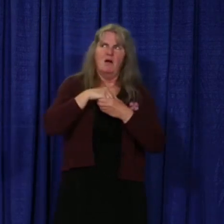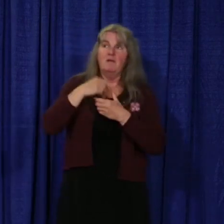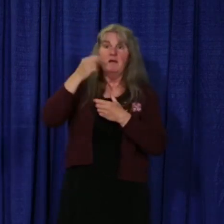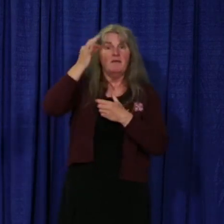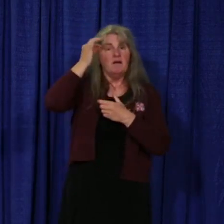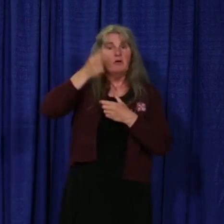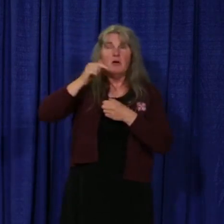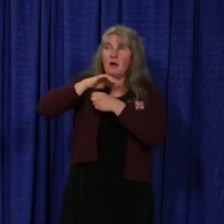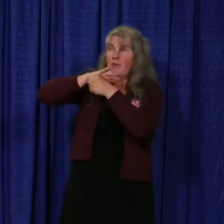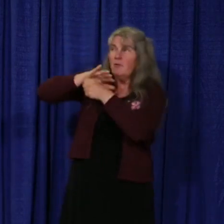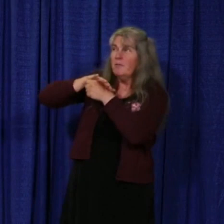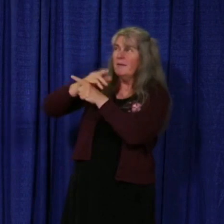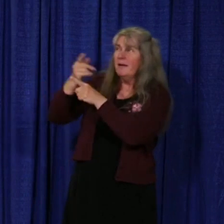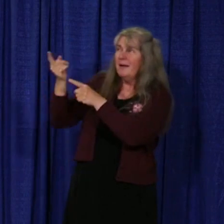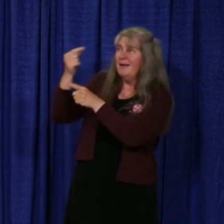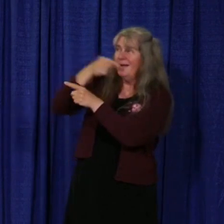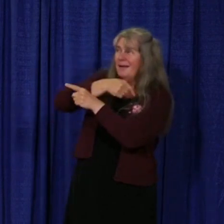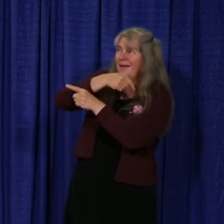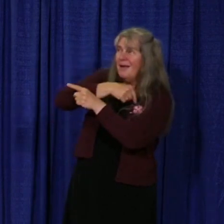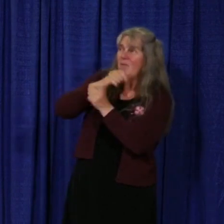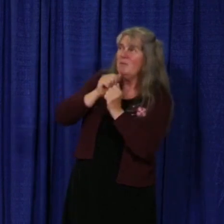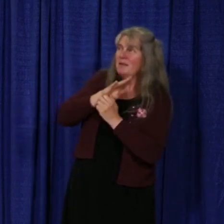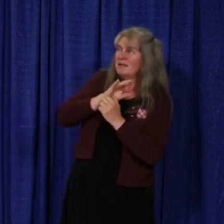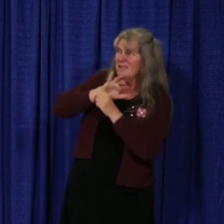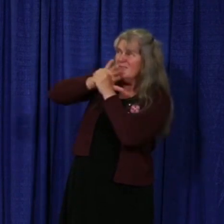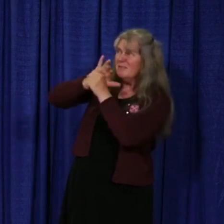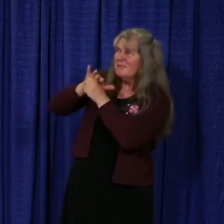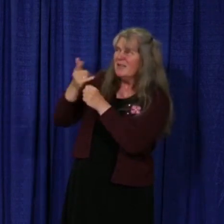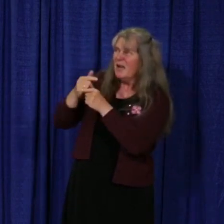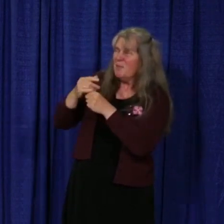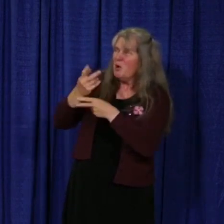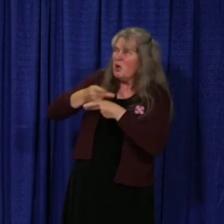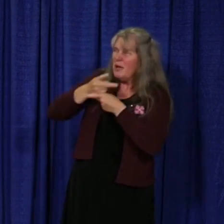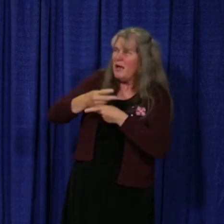at the national level, with our colleagues in British Columbia as well.